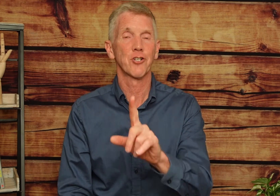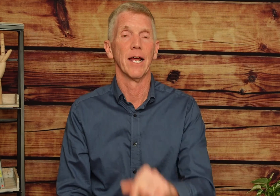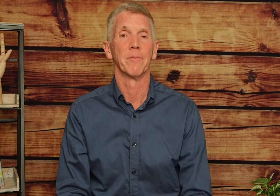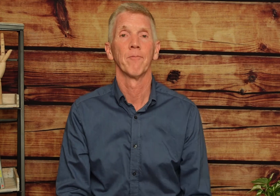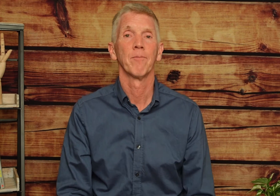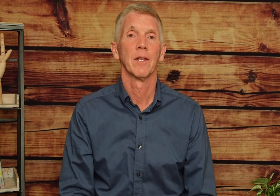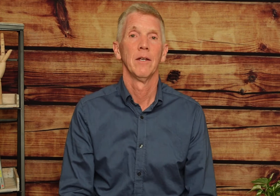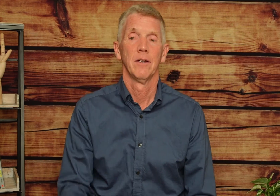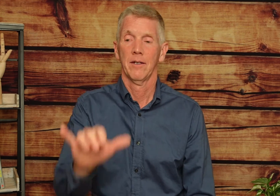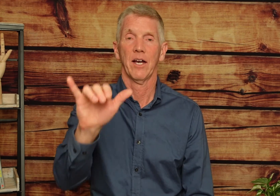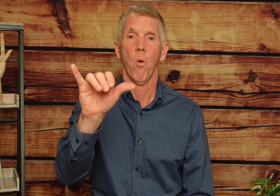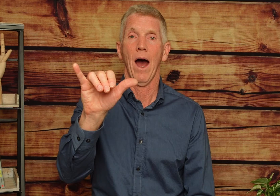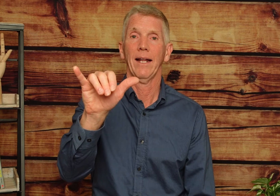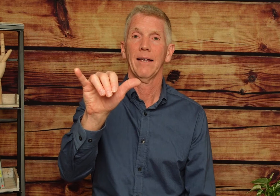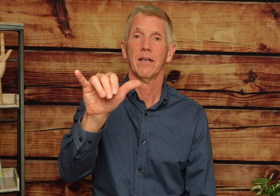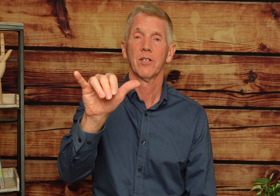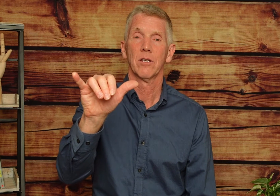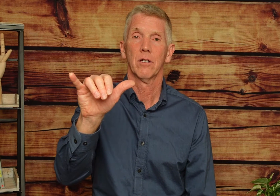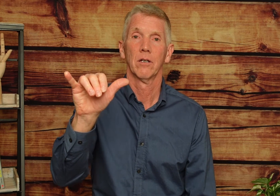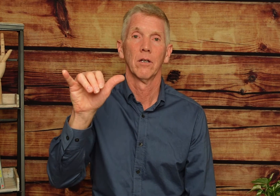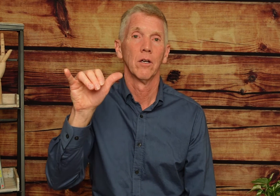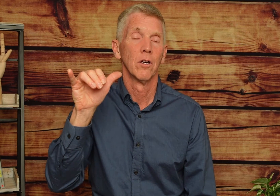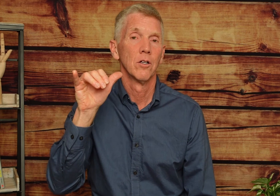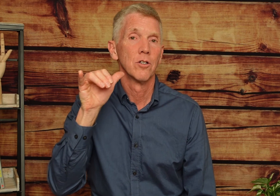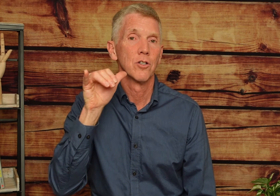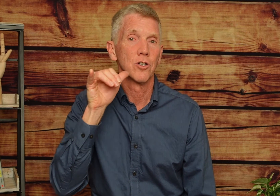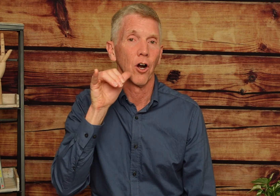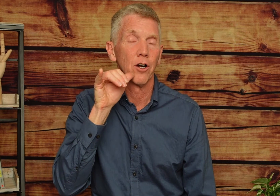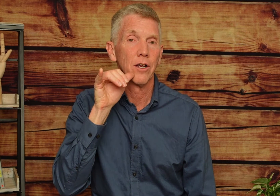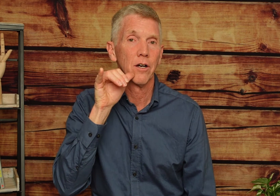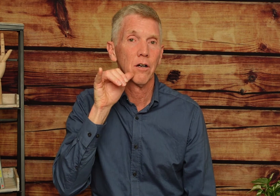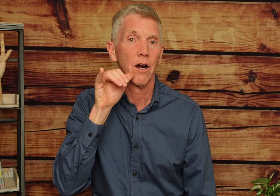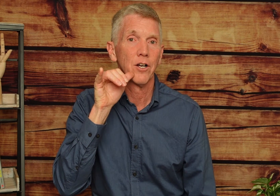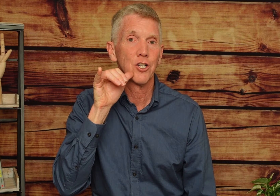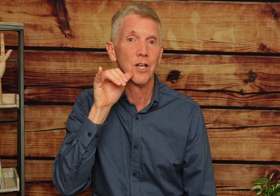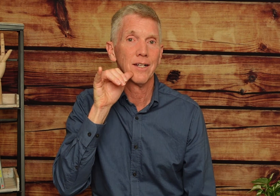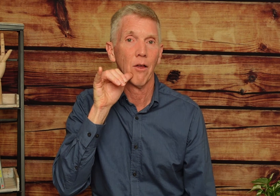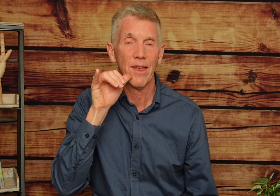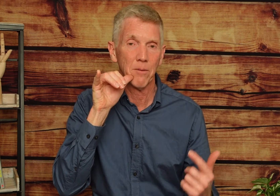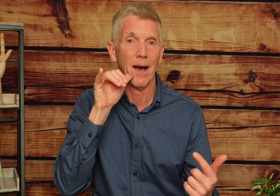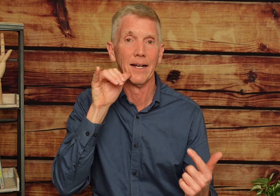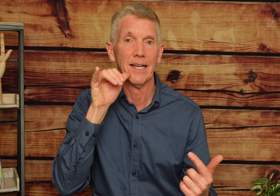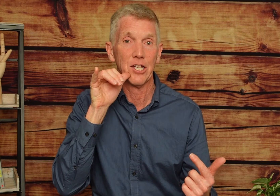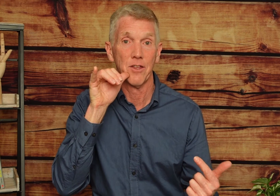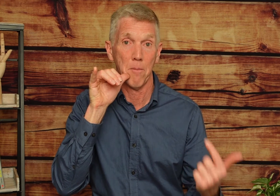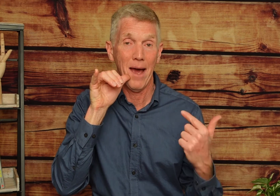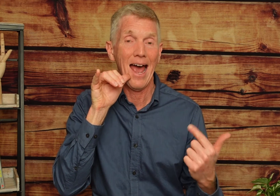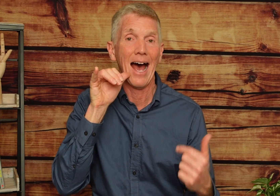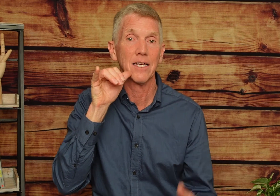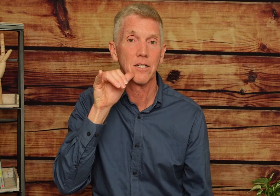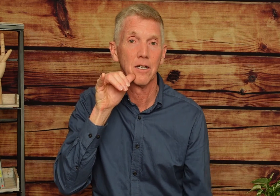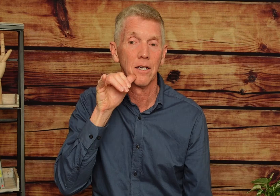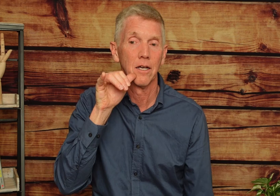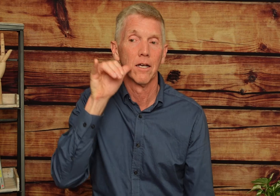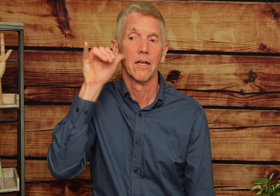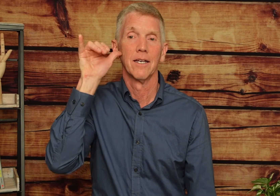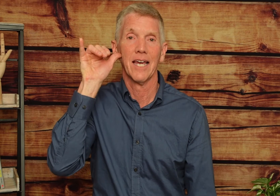yesterday. Take a Y like this. Start here on your cheek. Now think about it. It's in the past,